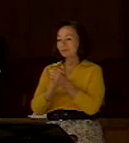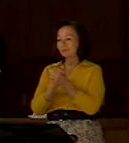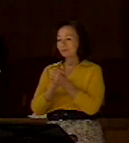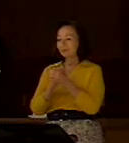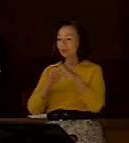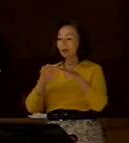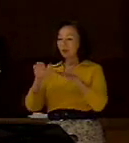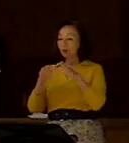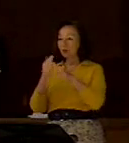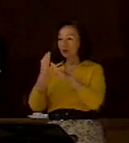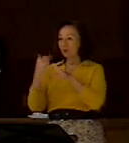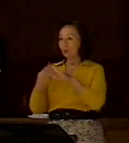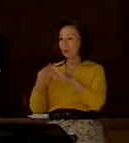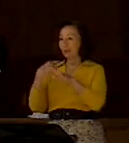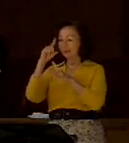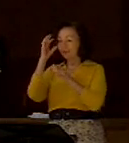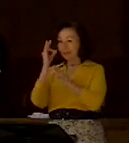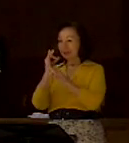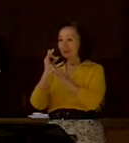Walk before me faithfully,